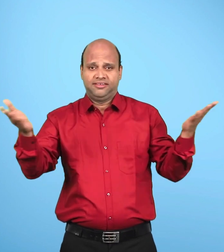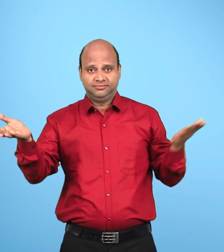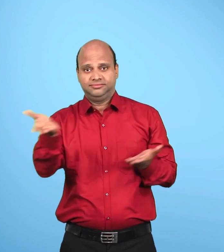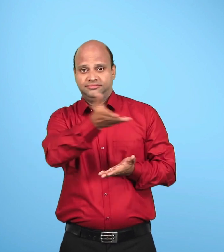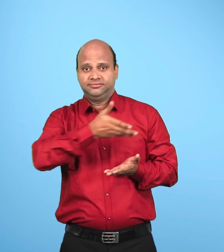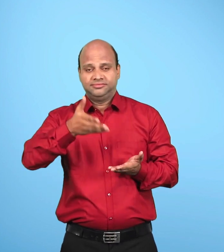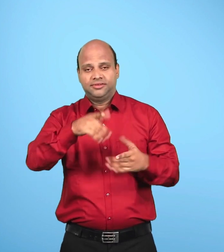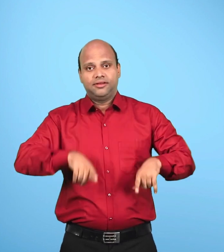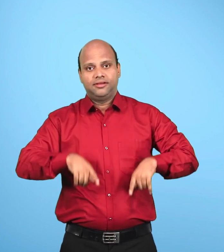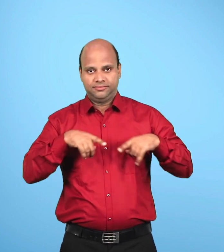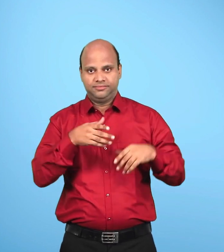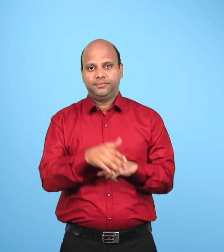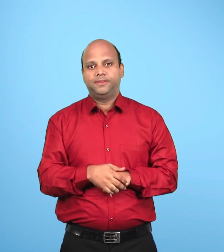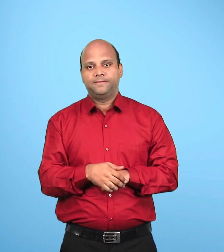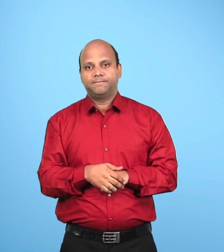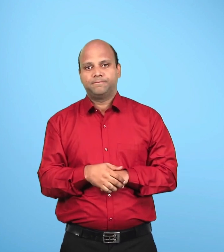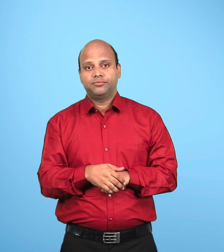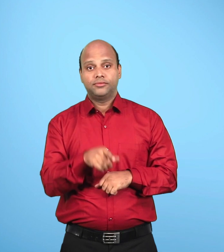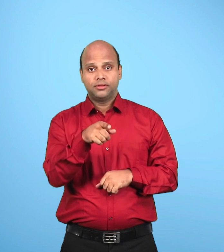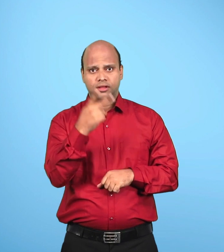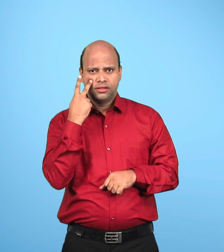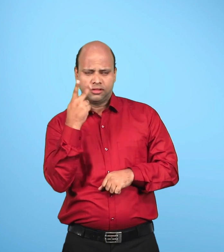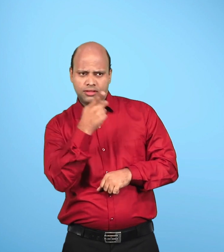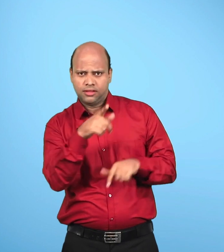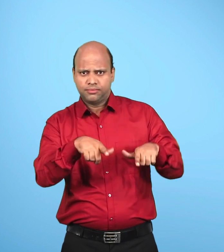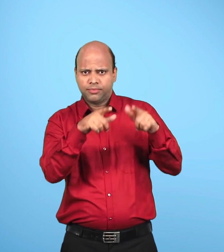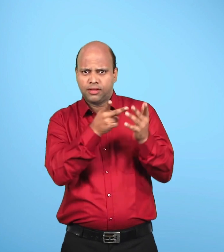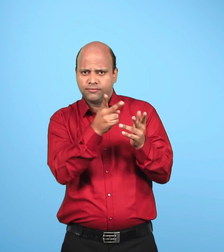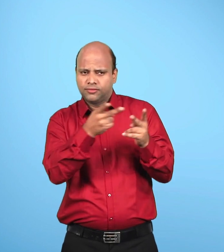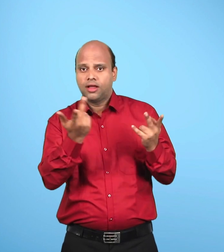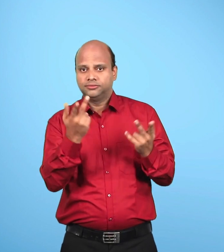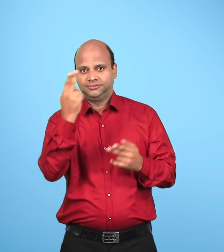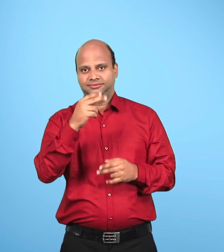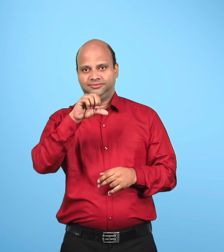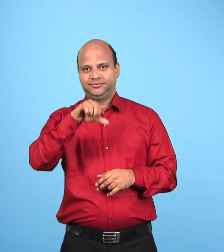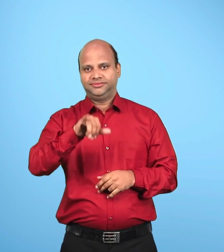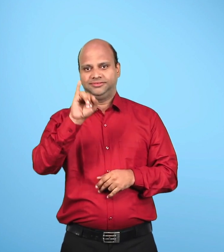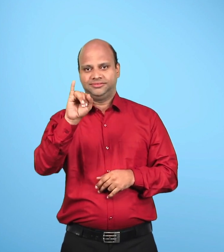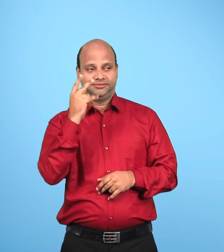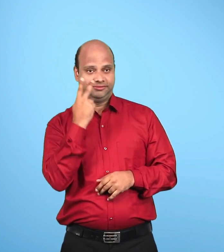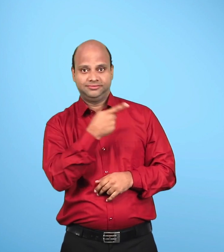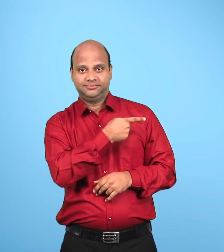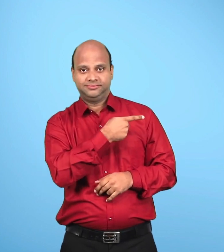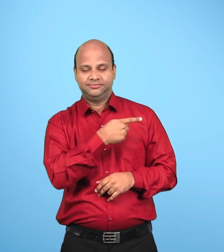and animals living in the mountain regions. Have you seen the kind of trees shown in figure